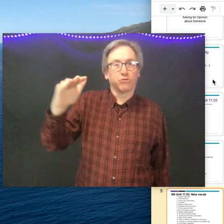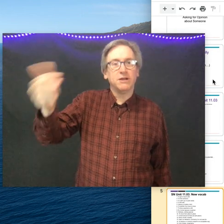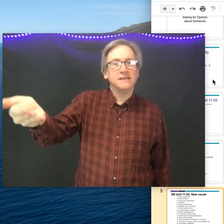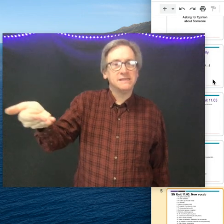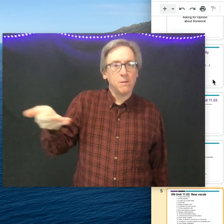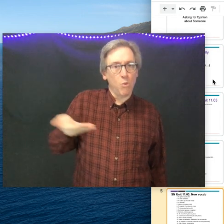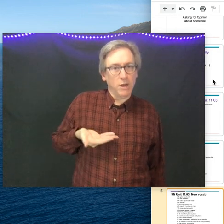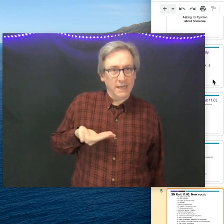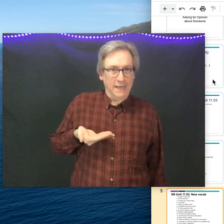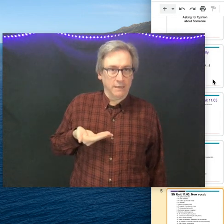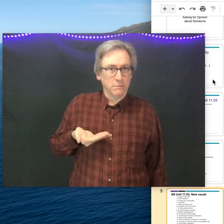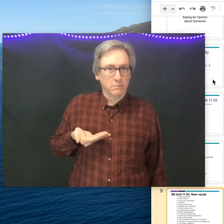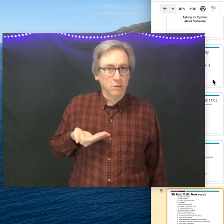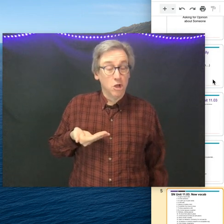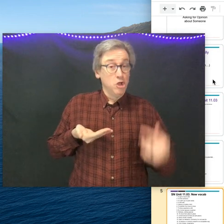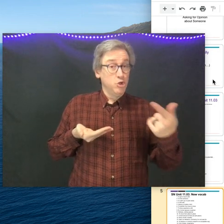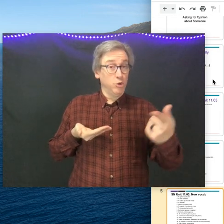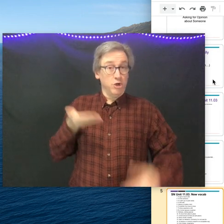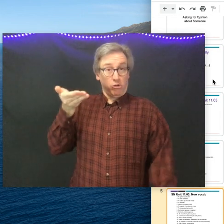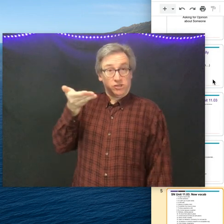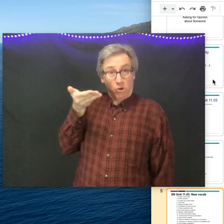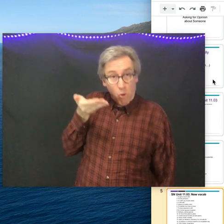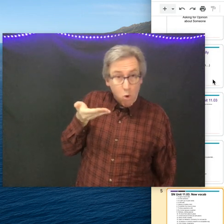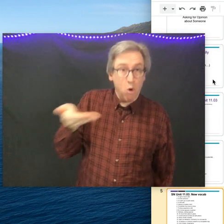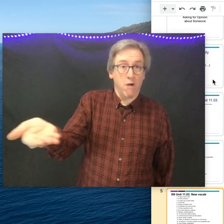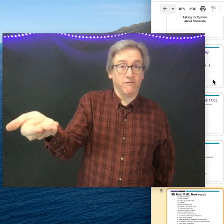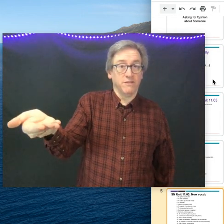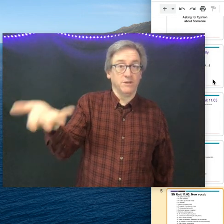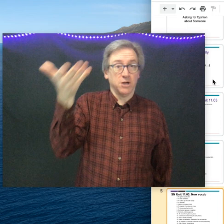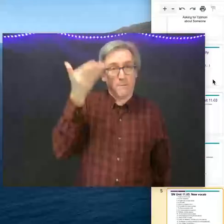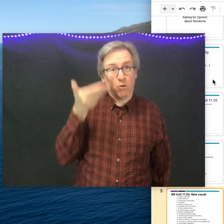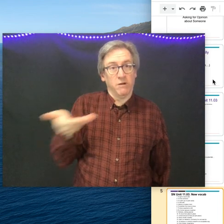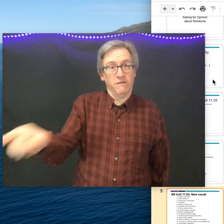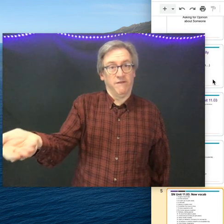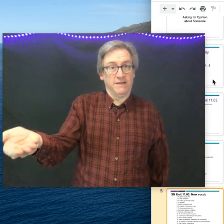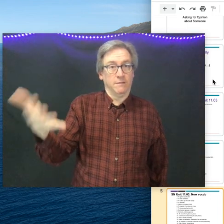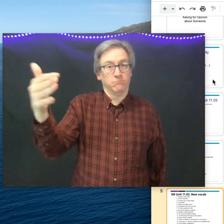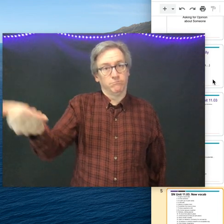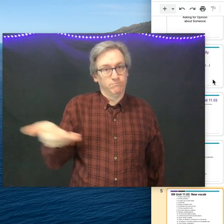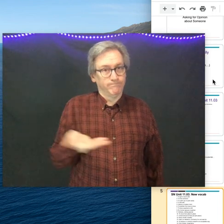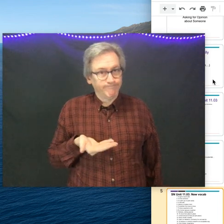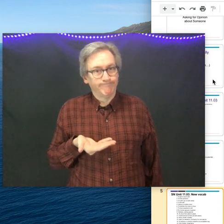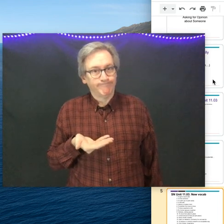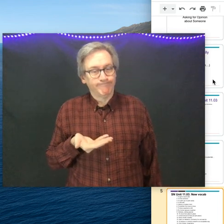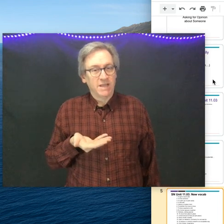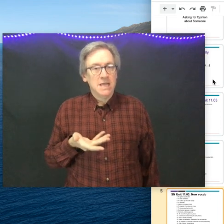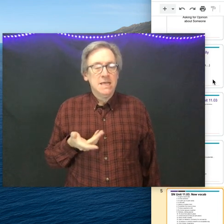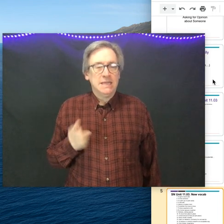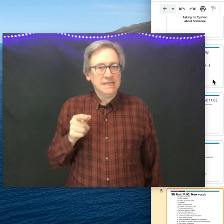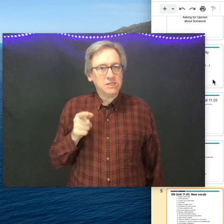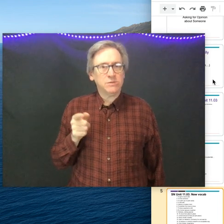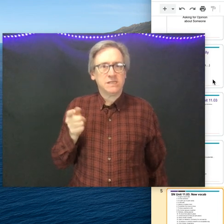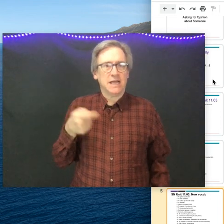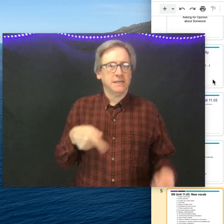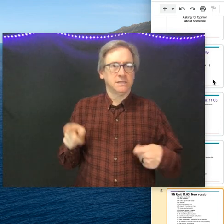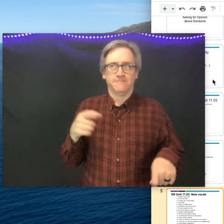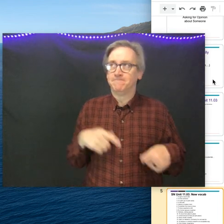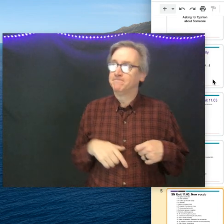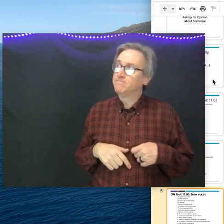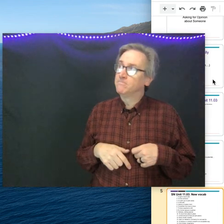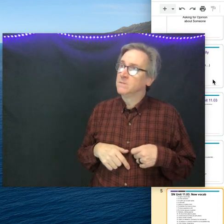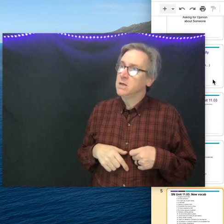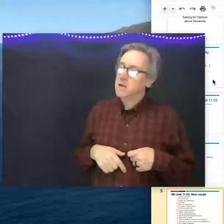to bring someone in, you can also offer them a job or invite them. These two